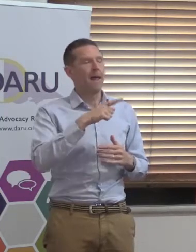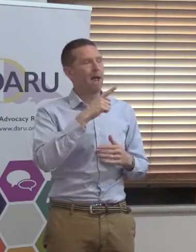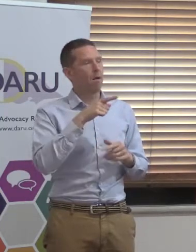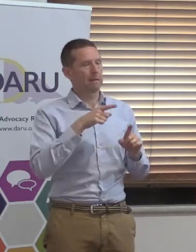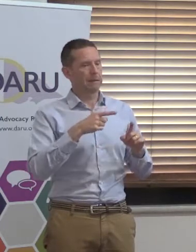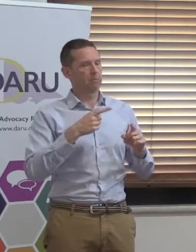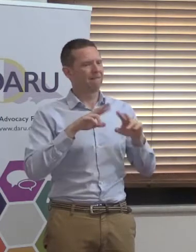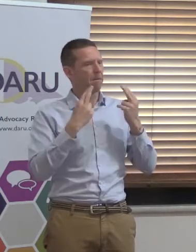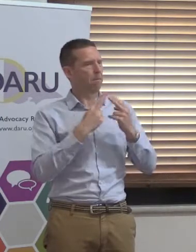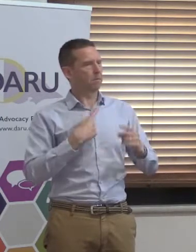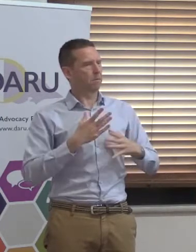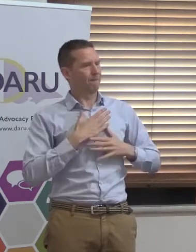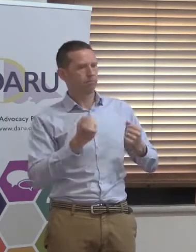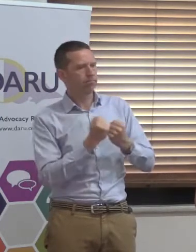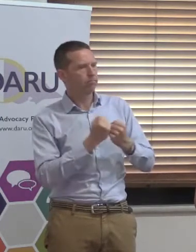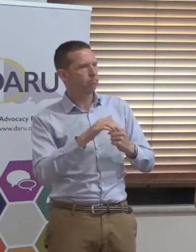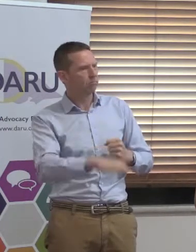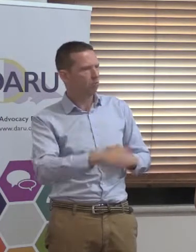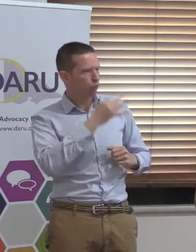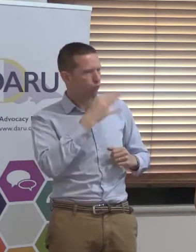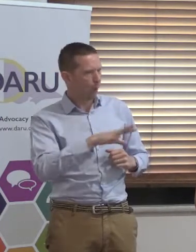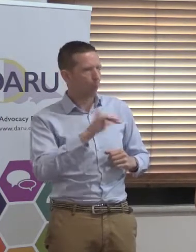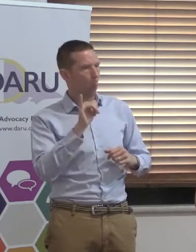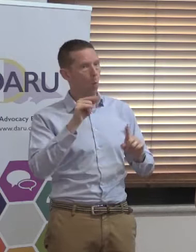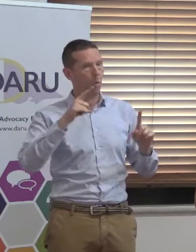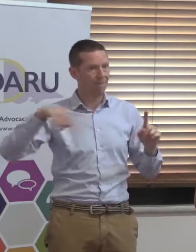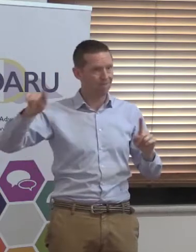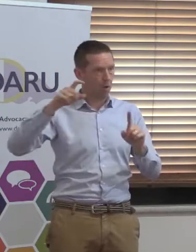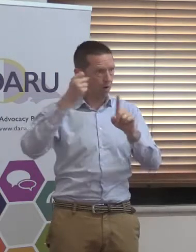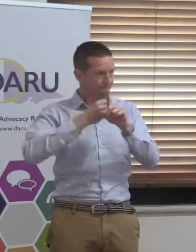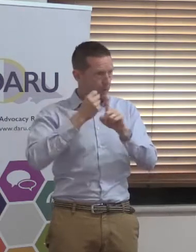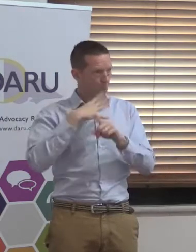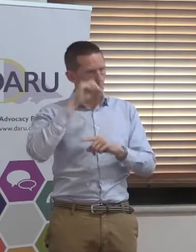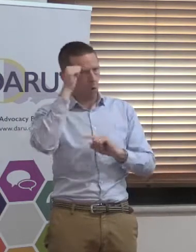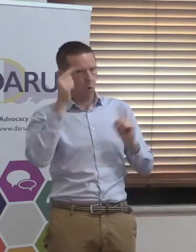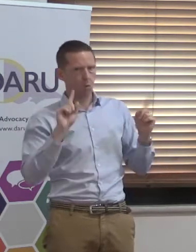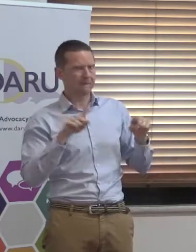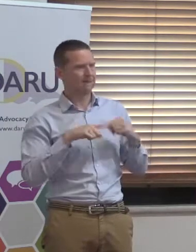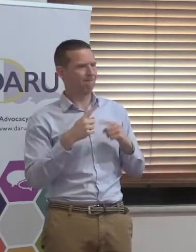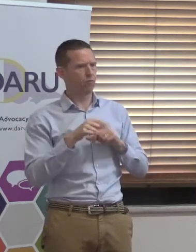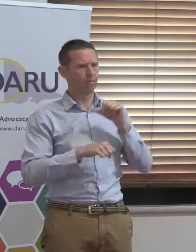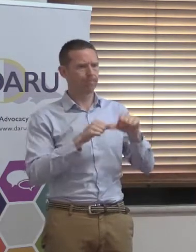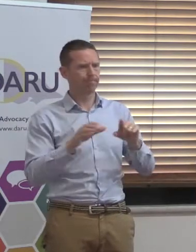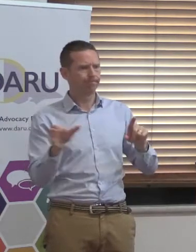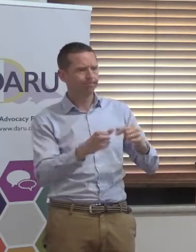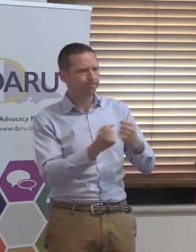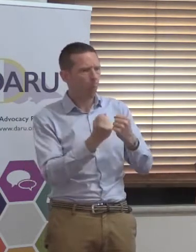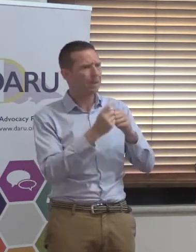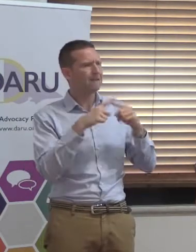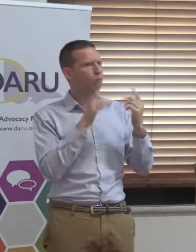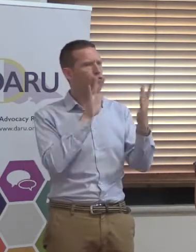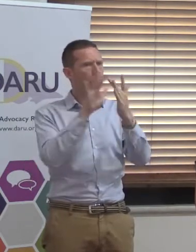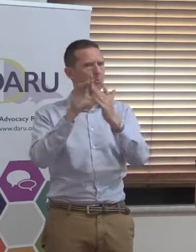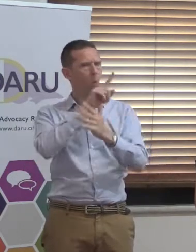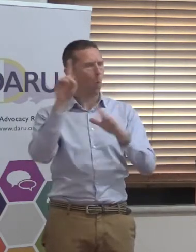self-advocating, or obviously for advocates to know of the different steps or different organisations